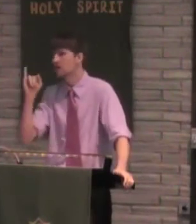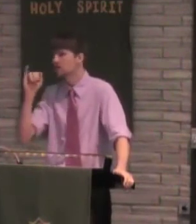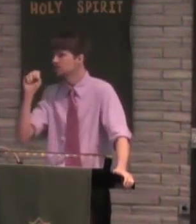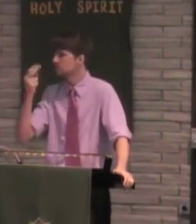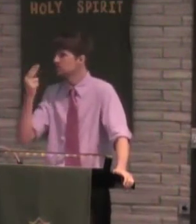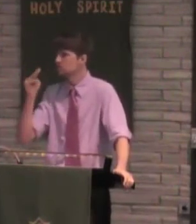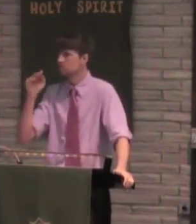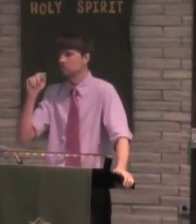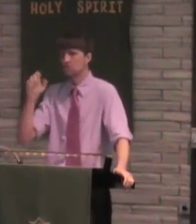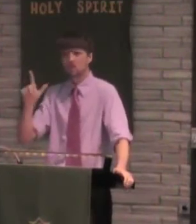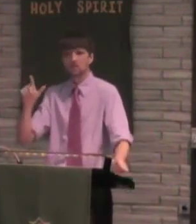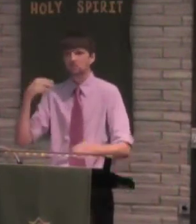But God said